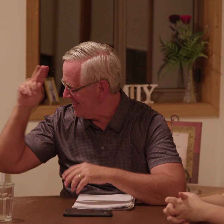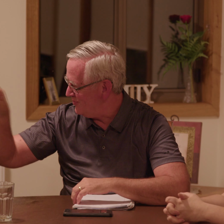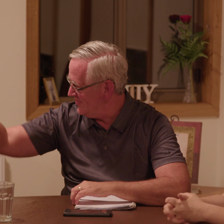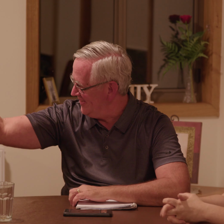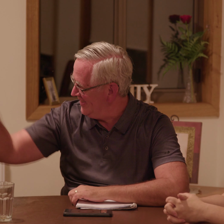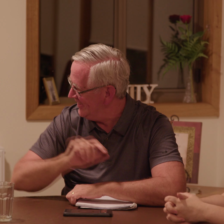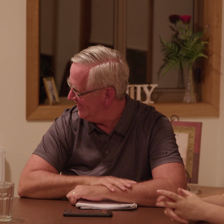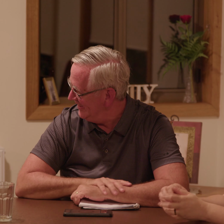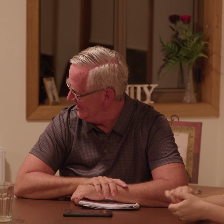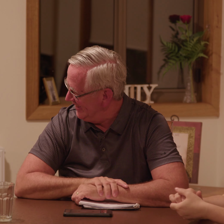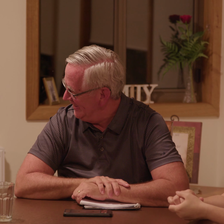What's his name?